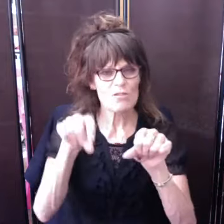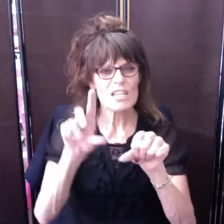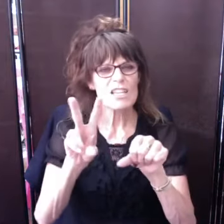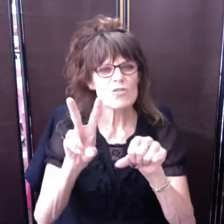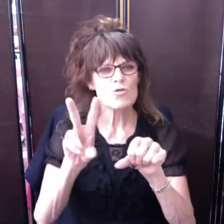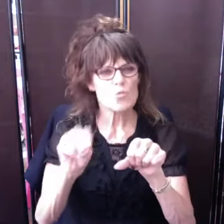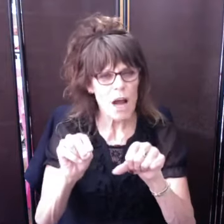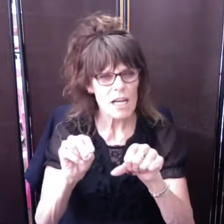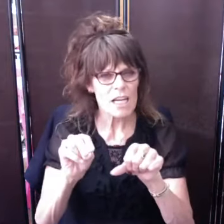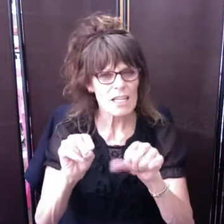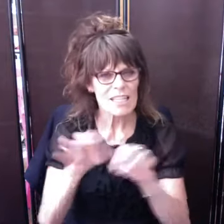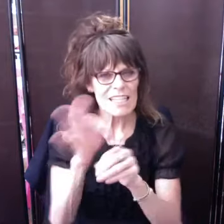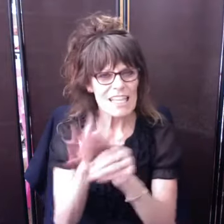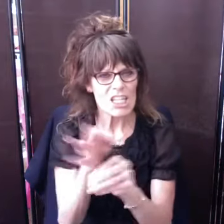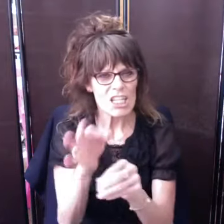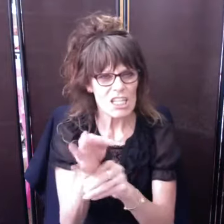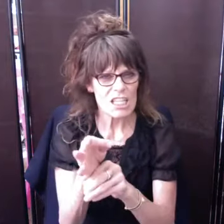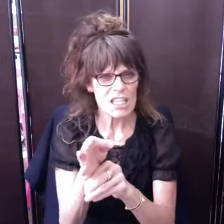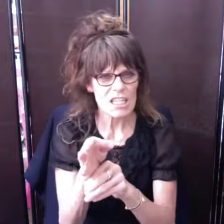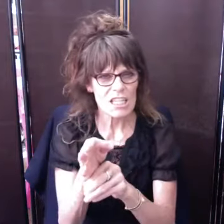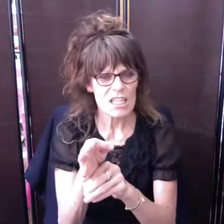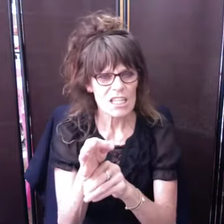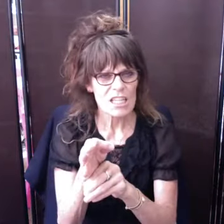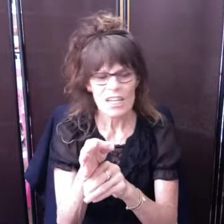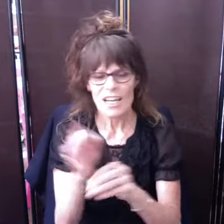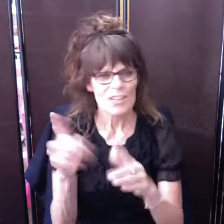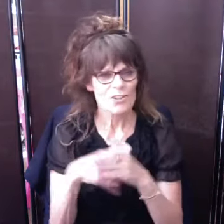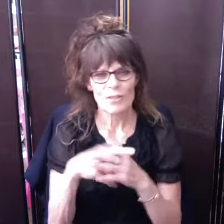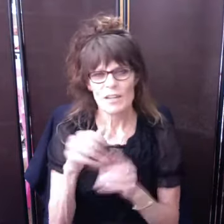I'm just going to tell you that right now. And I came to Alcoholics Anonymous one eyebrow.